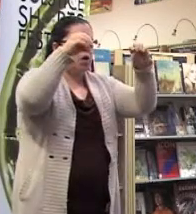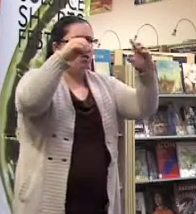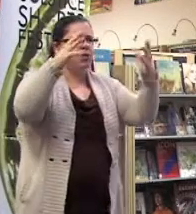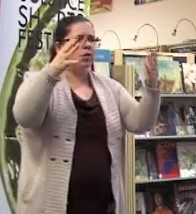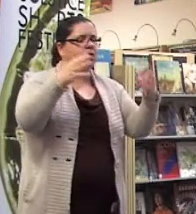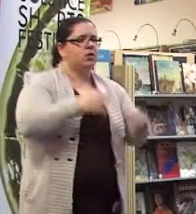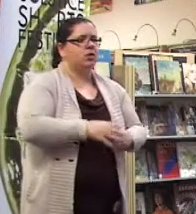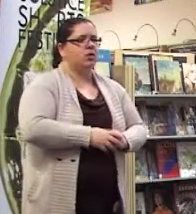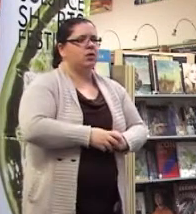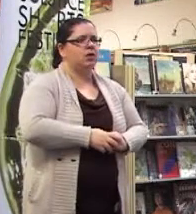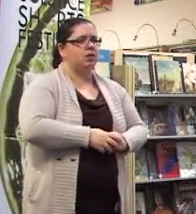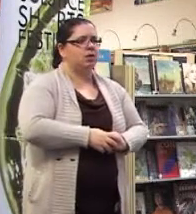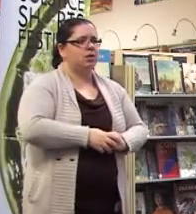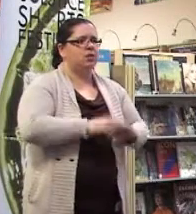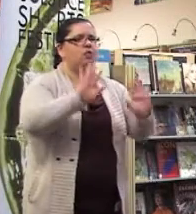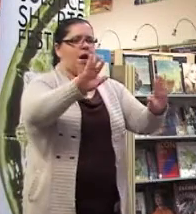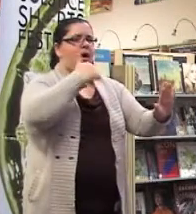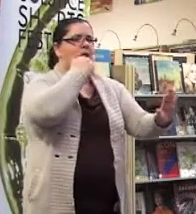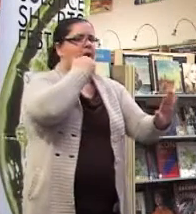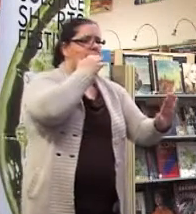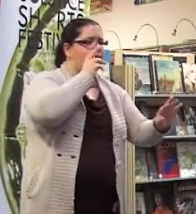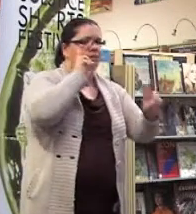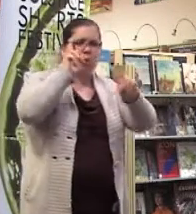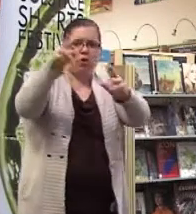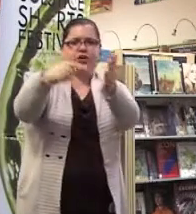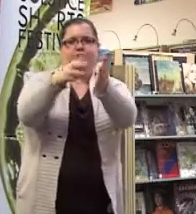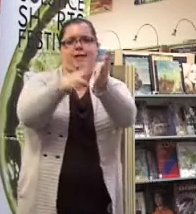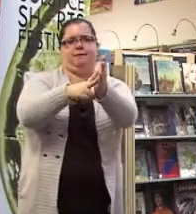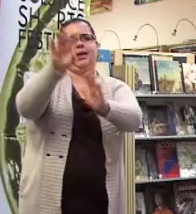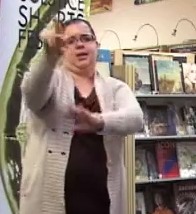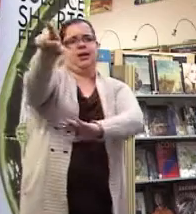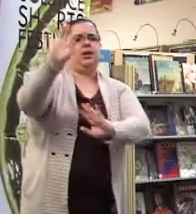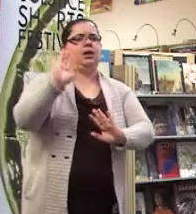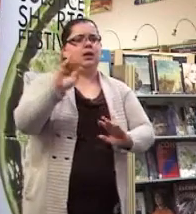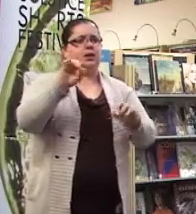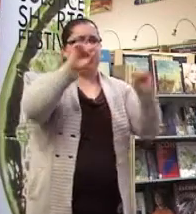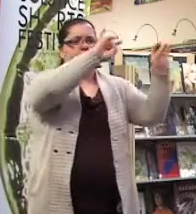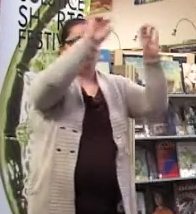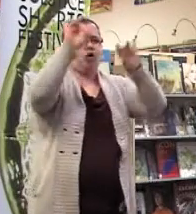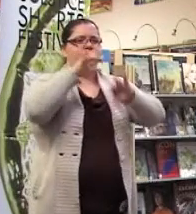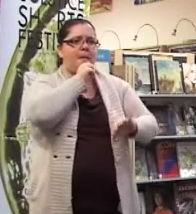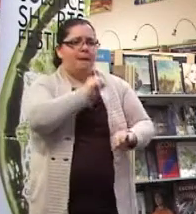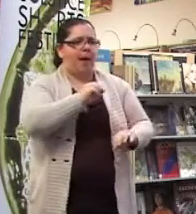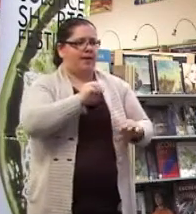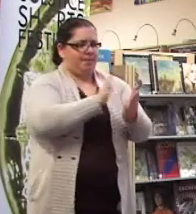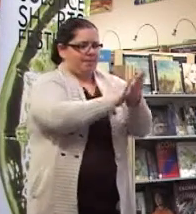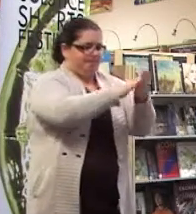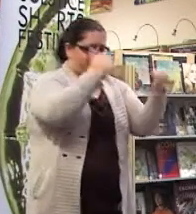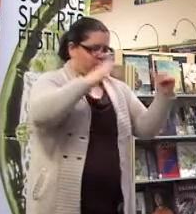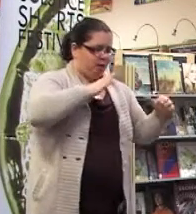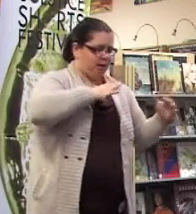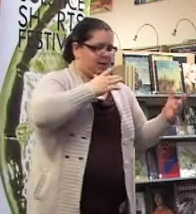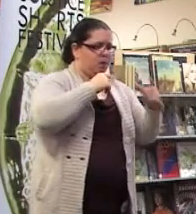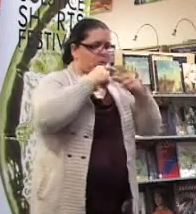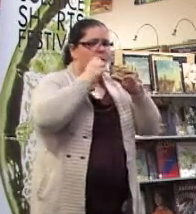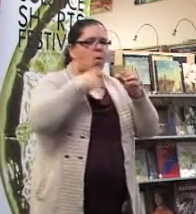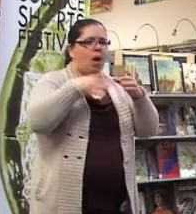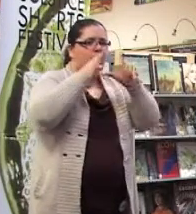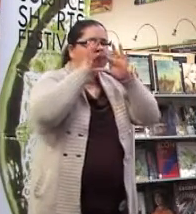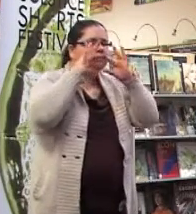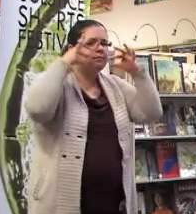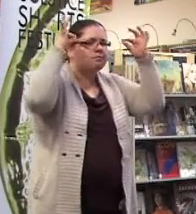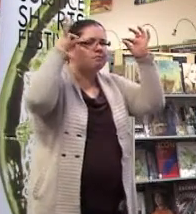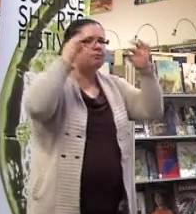tip. Right, everybody, enough of gazing at the box, the astrologer announces, clapping his hands together, his white moustache twitching against his